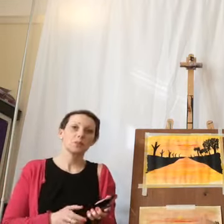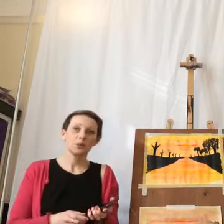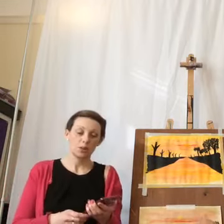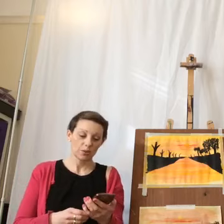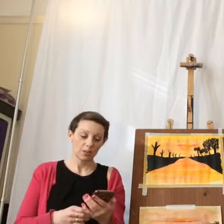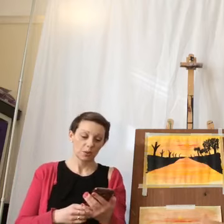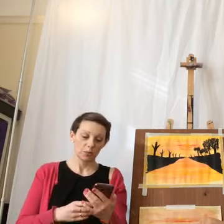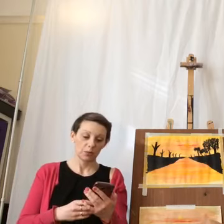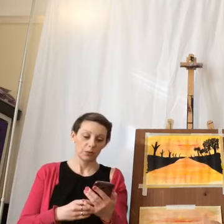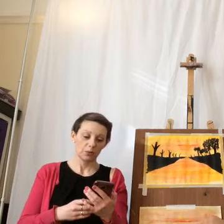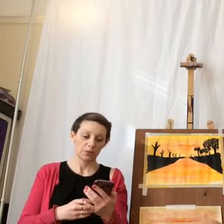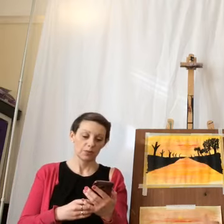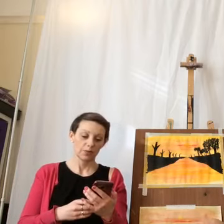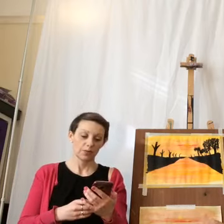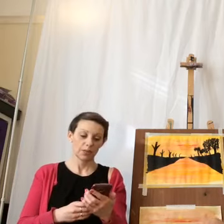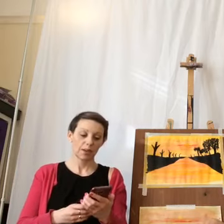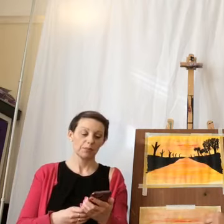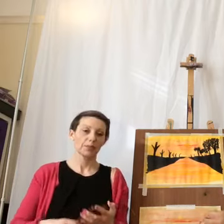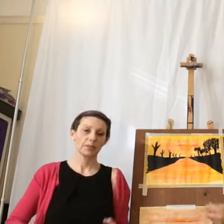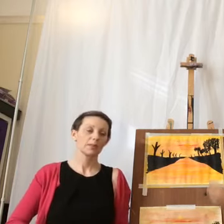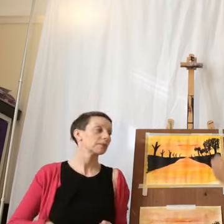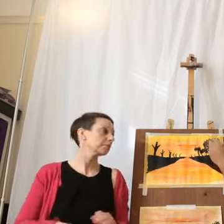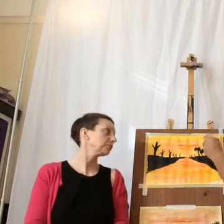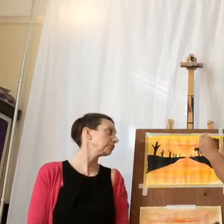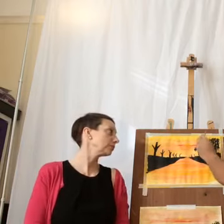I suppose a clock in this room would be useful. Yep.